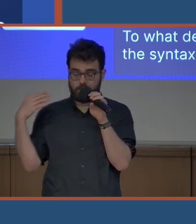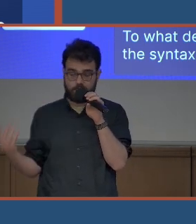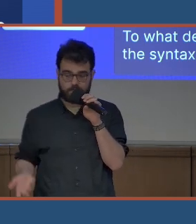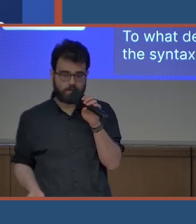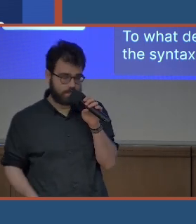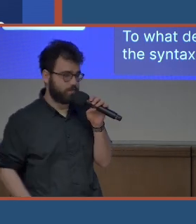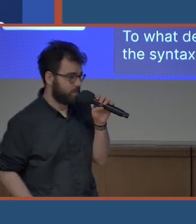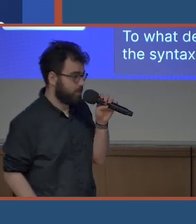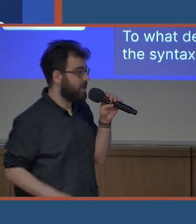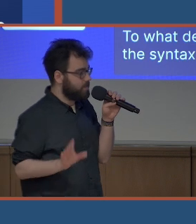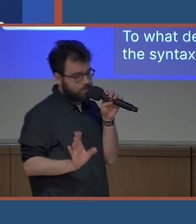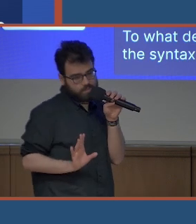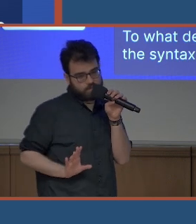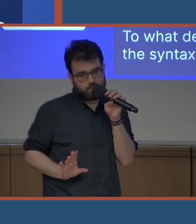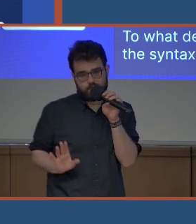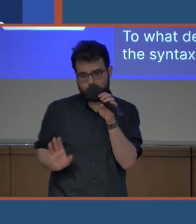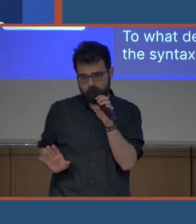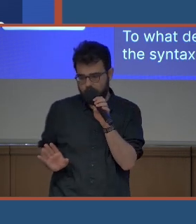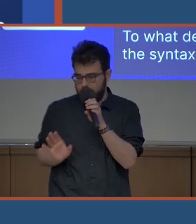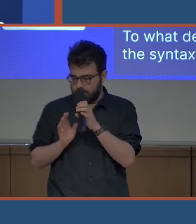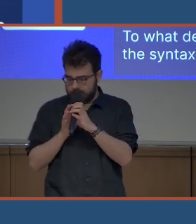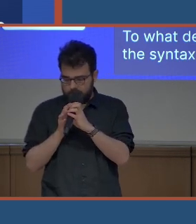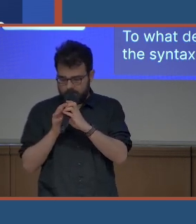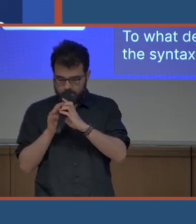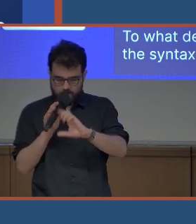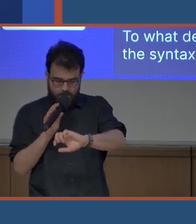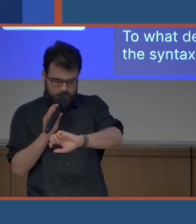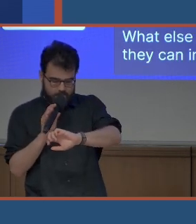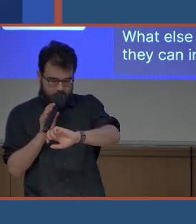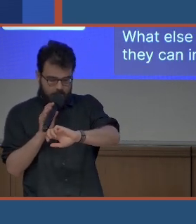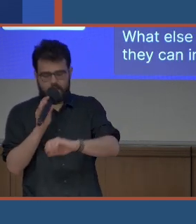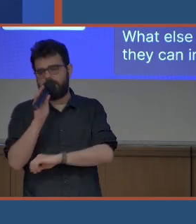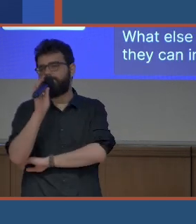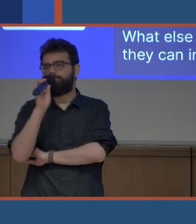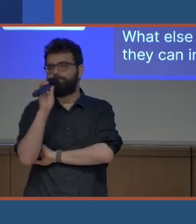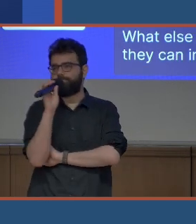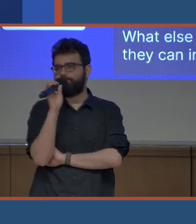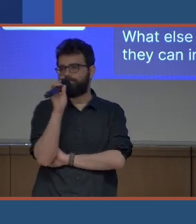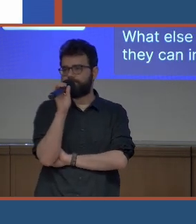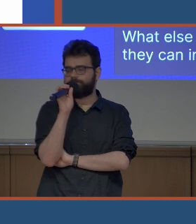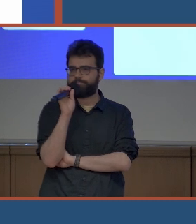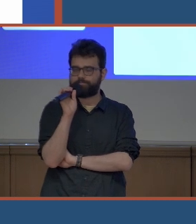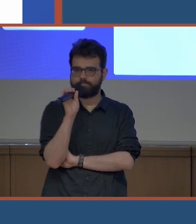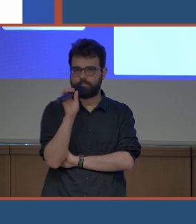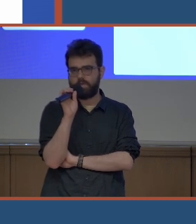talking about international sign. Some researchers also say that there is